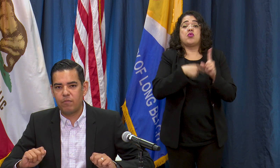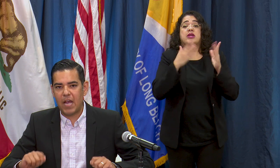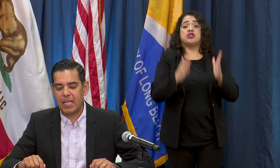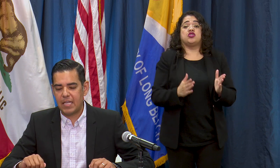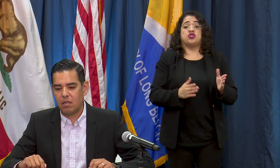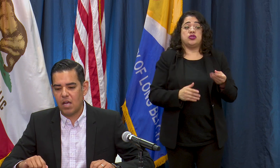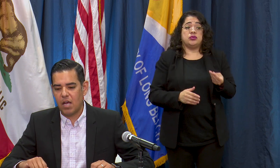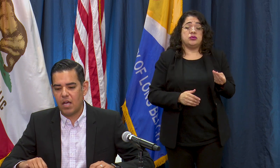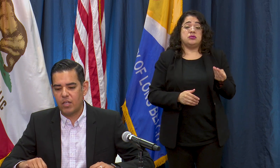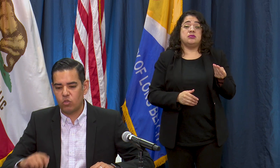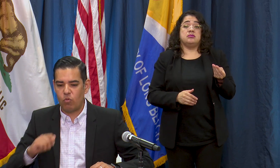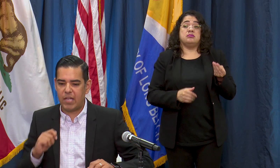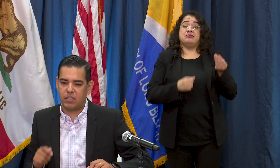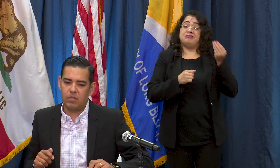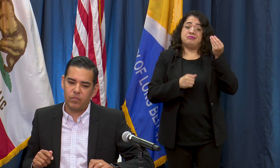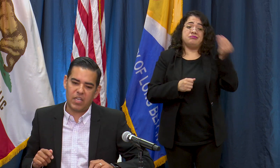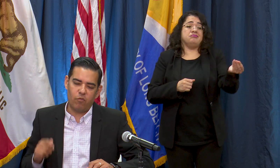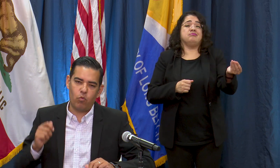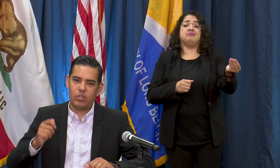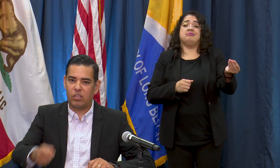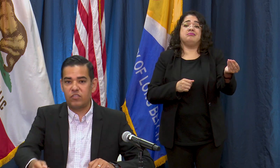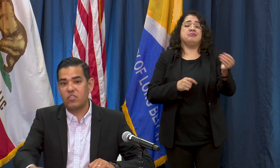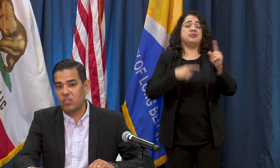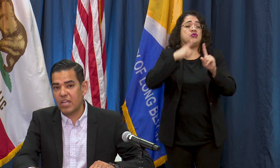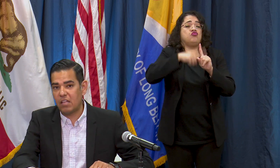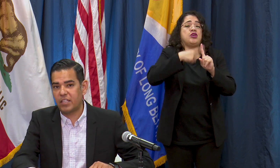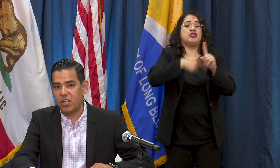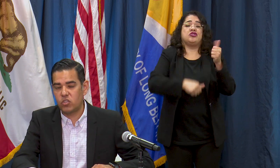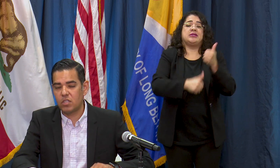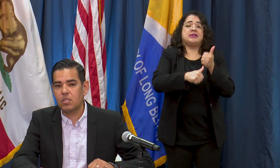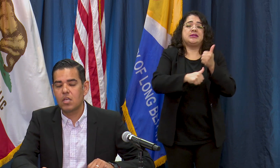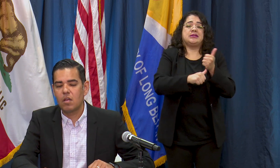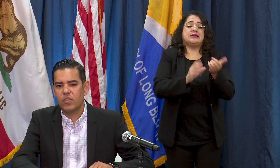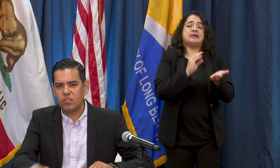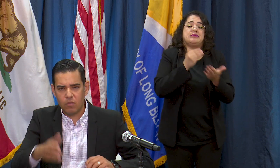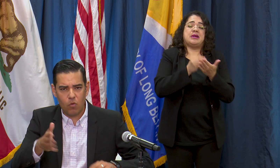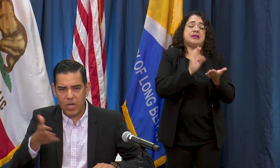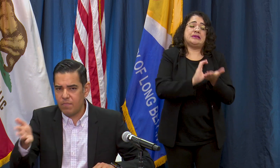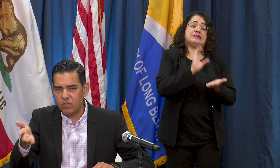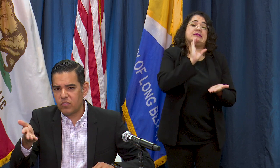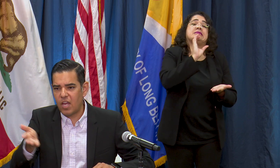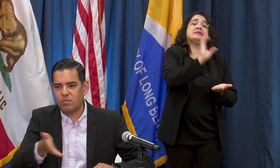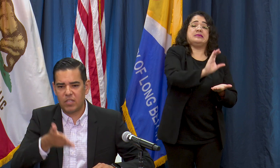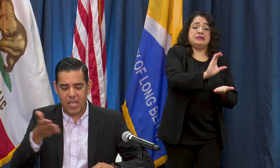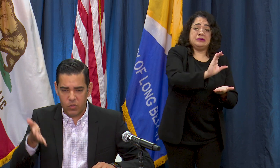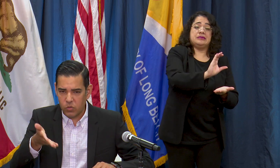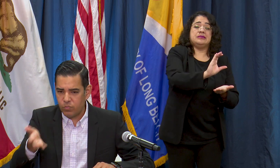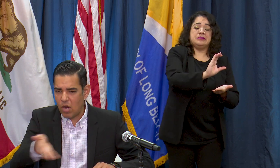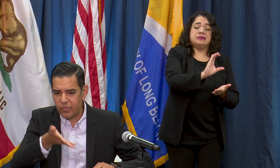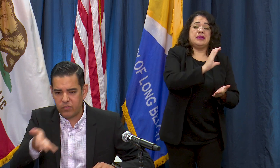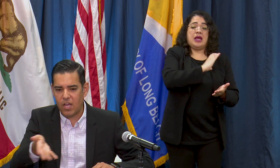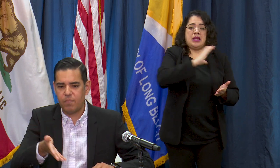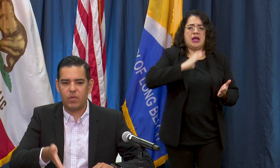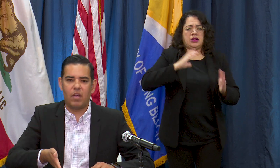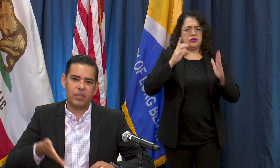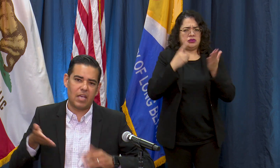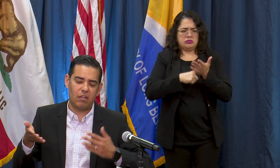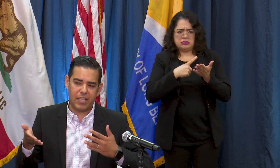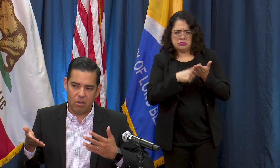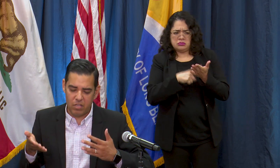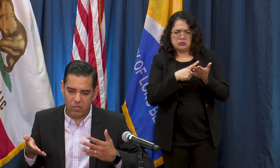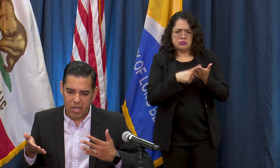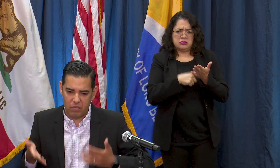by providing a direct kind of rental assistance allocation. This has already been discussed. I mean, the council has brought this up.